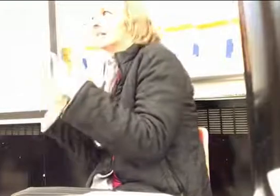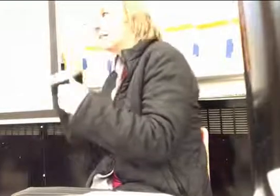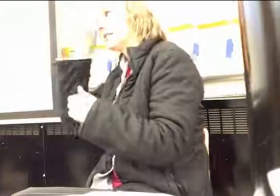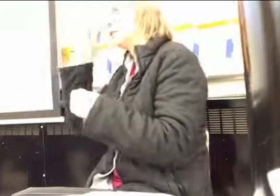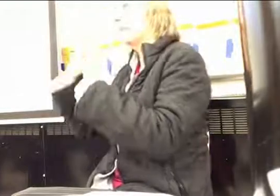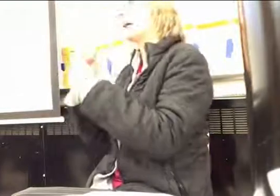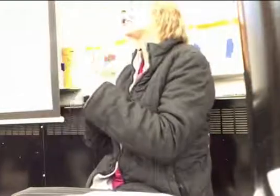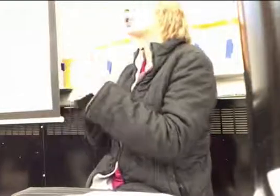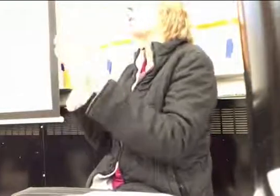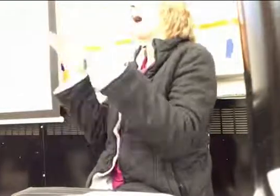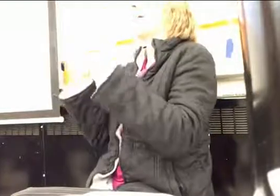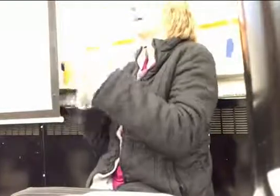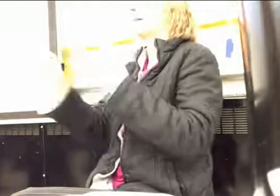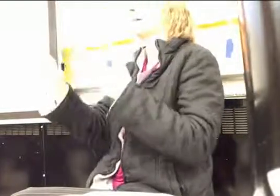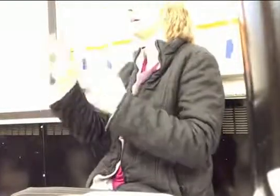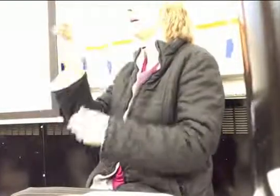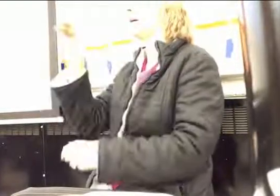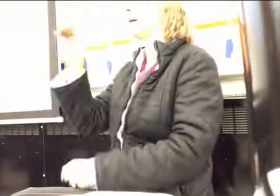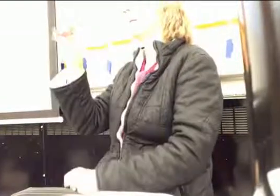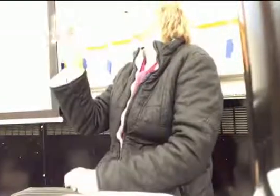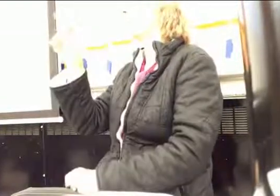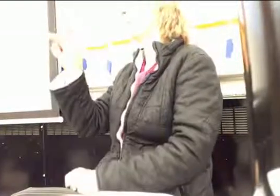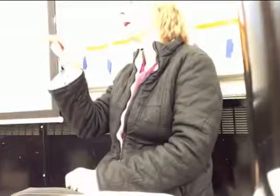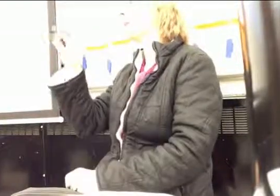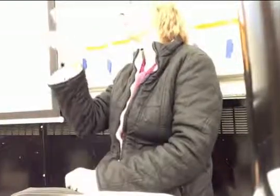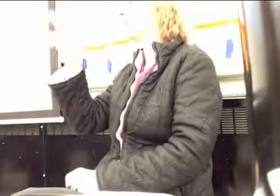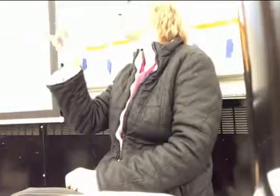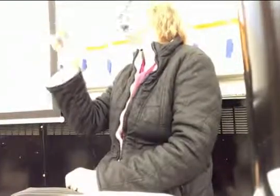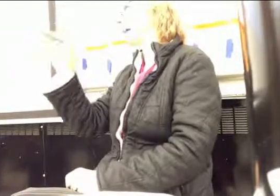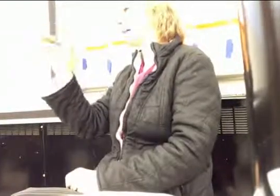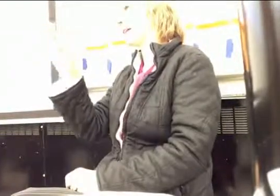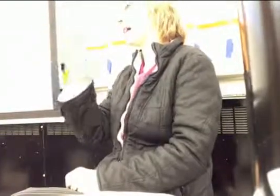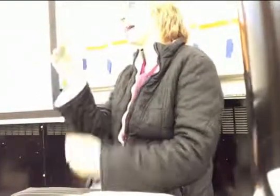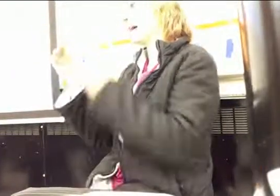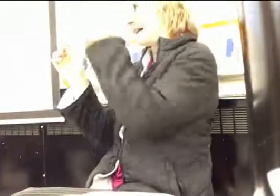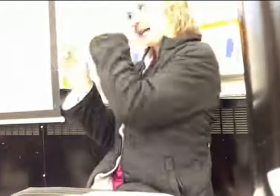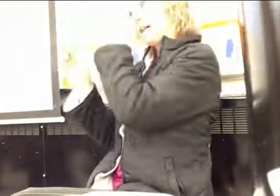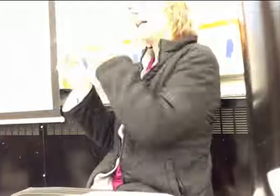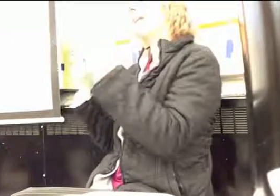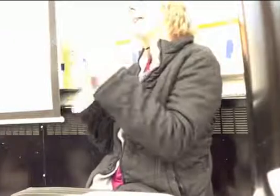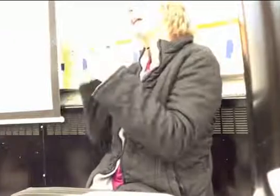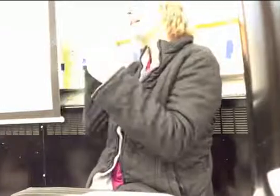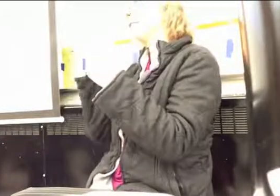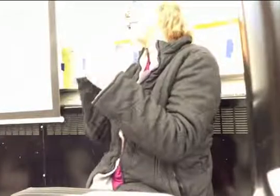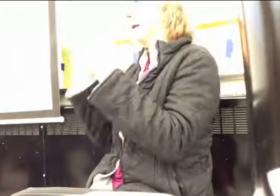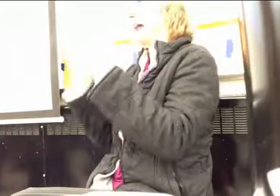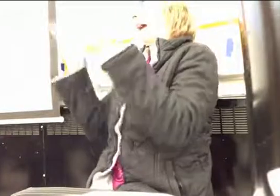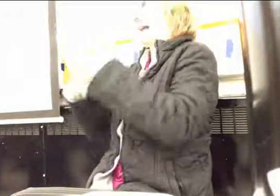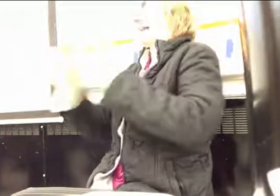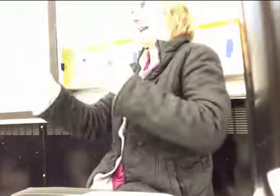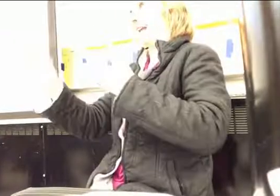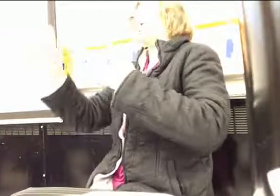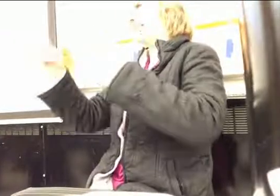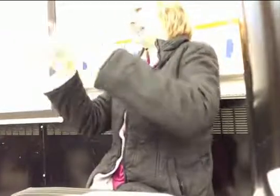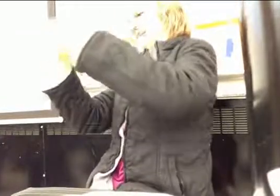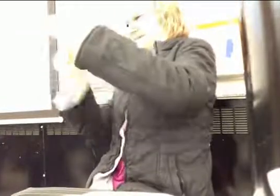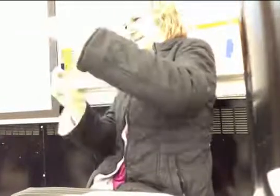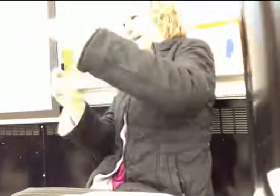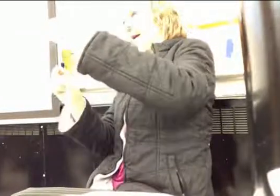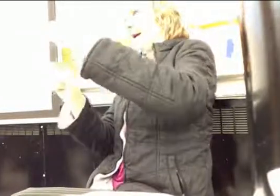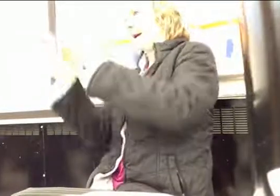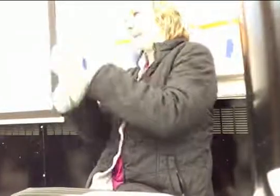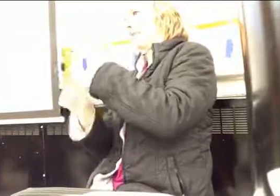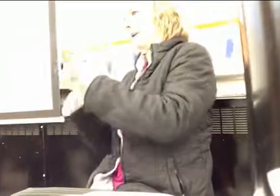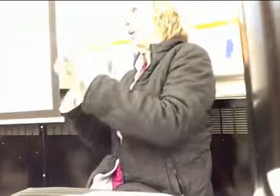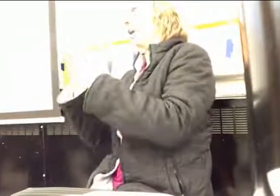highlighted Mark Twain so that you know that he was the one who's going to coin this term. And then if you will highlight in the second bullet, period